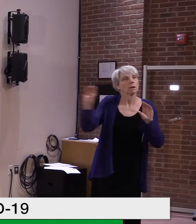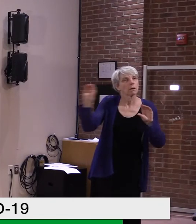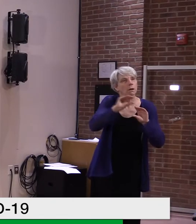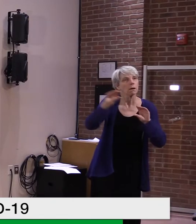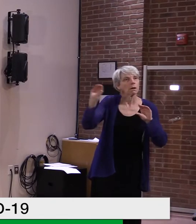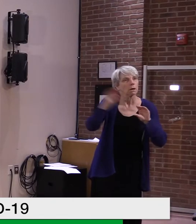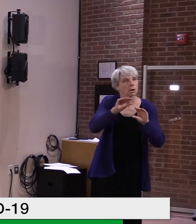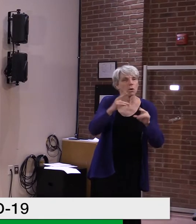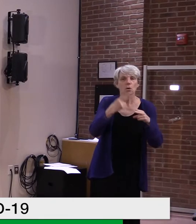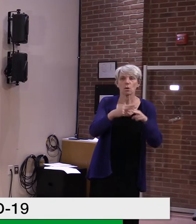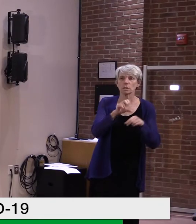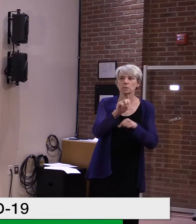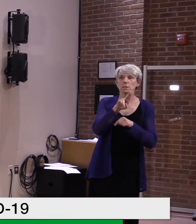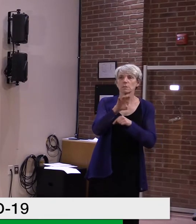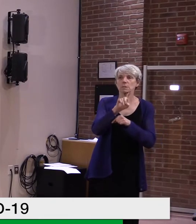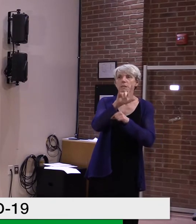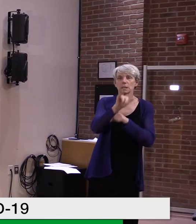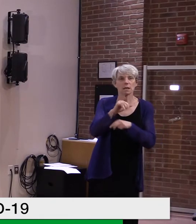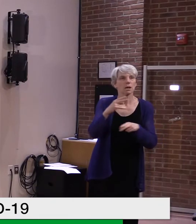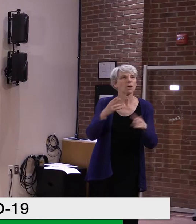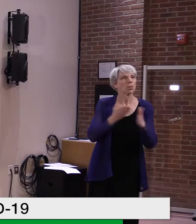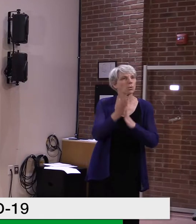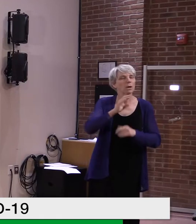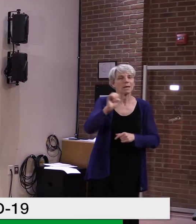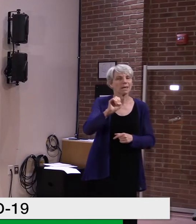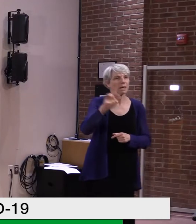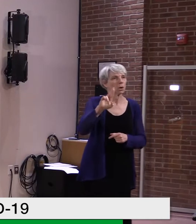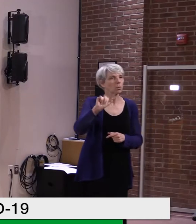ERAP program. And we,